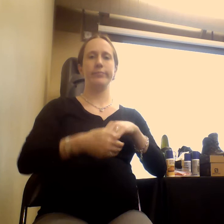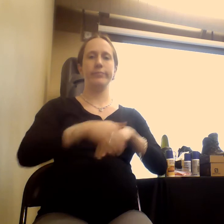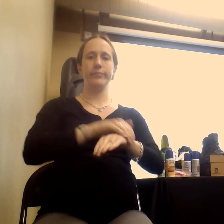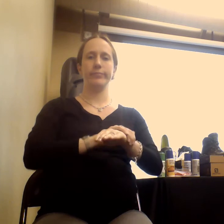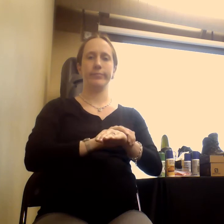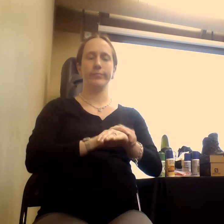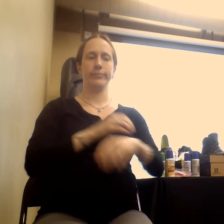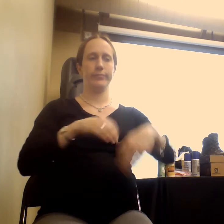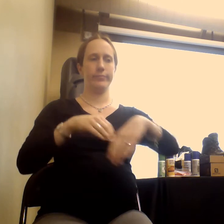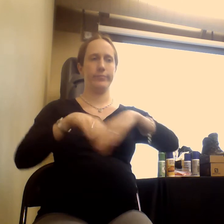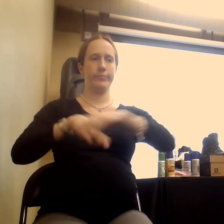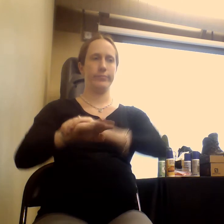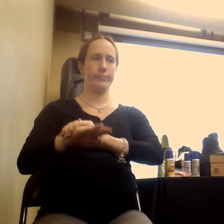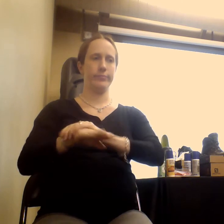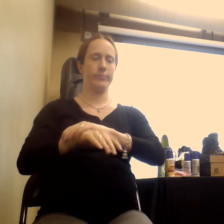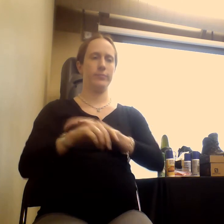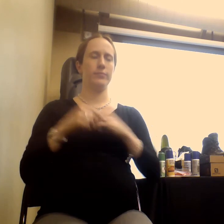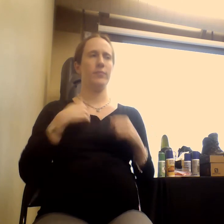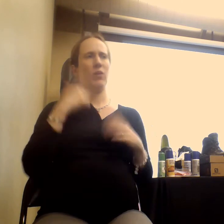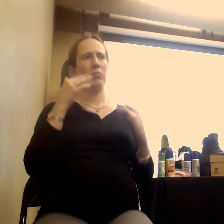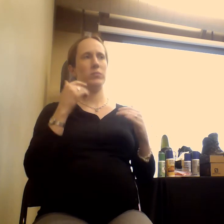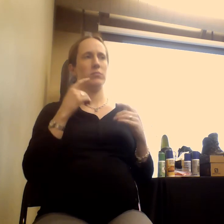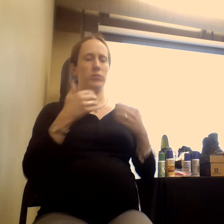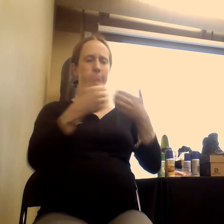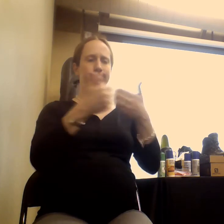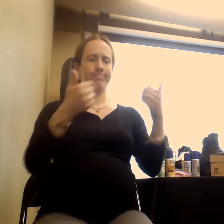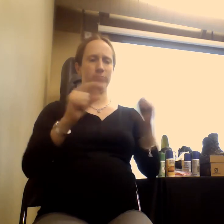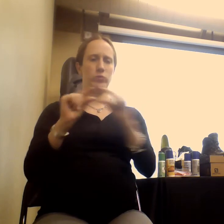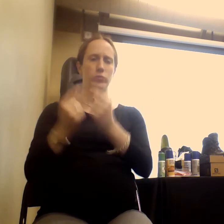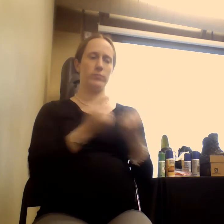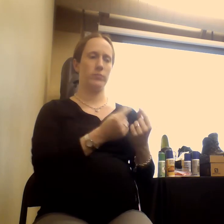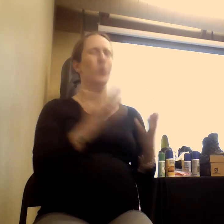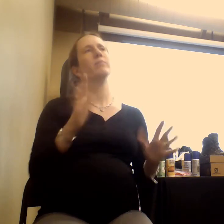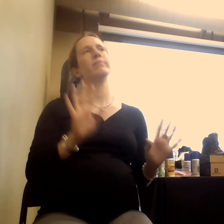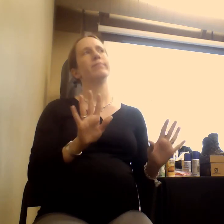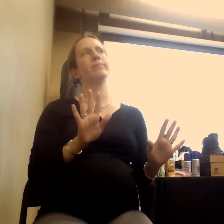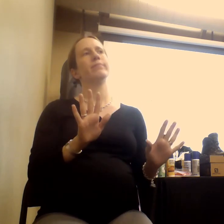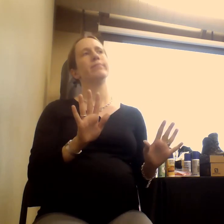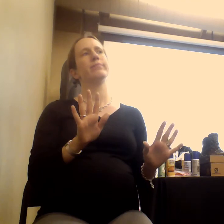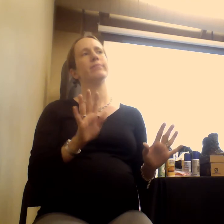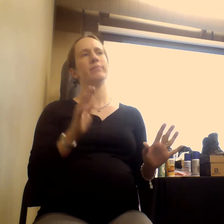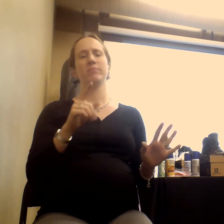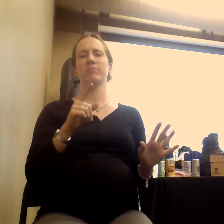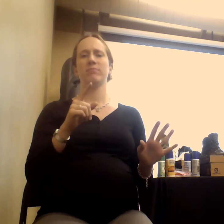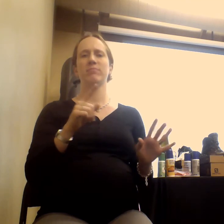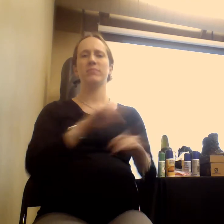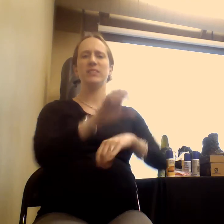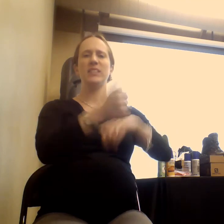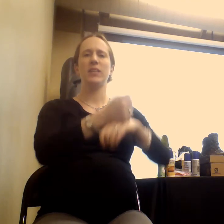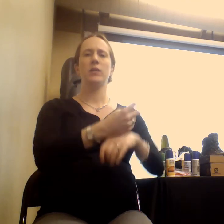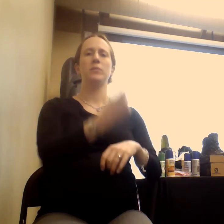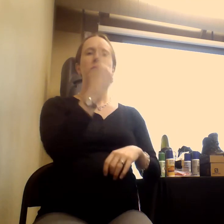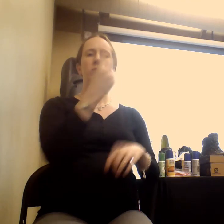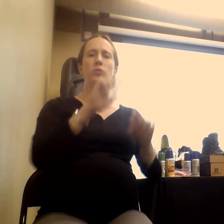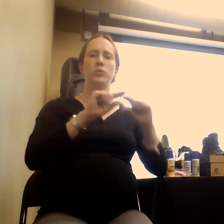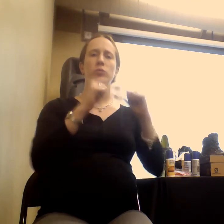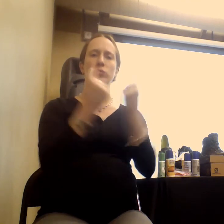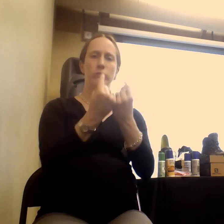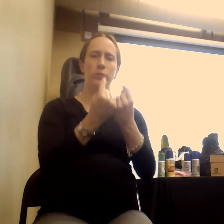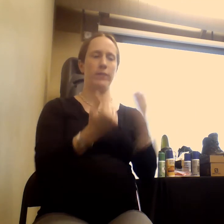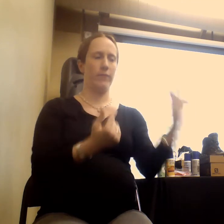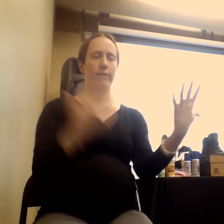groups. Actually, let's break up into 2 groups of 5. And then one of you guys will use one of these boots. You don't have to put it on. And we're going to look